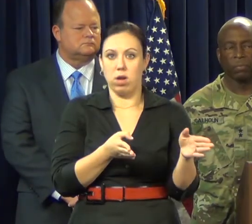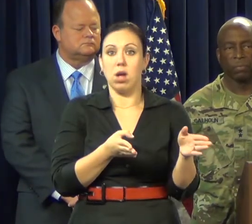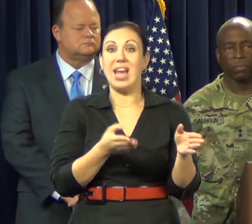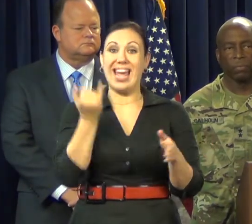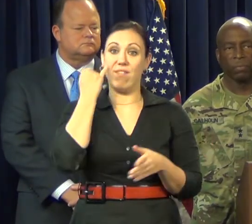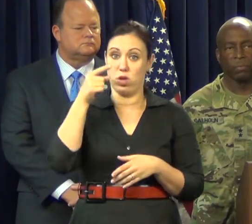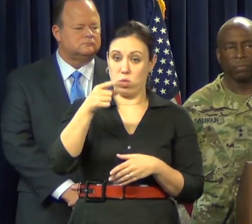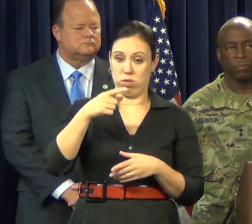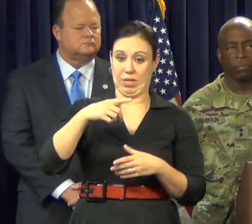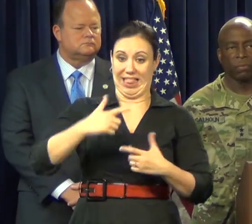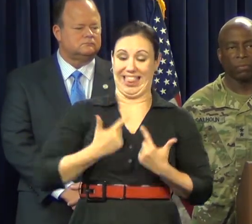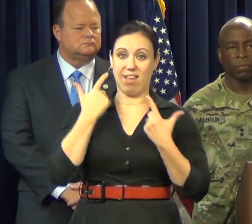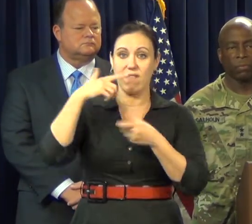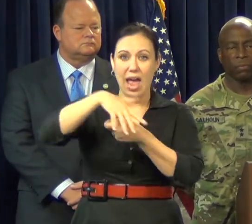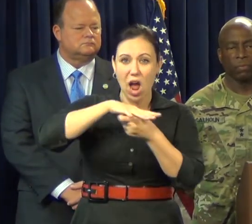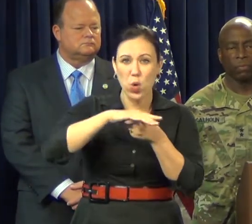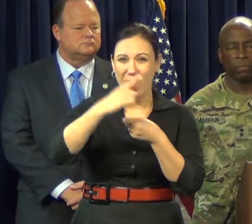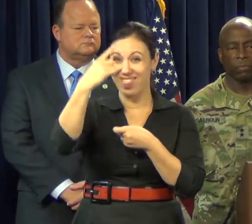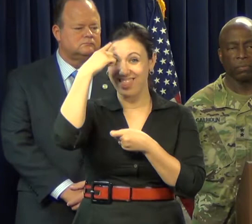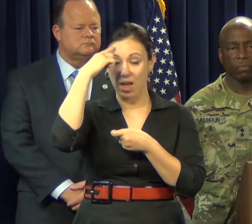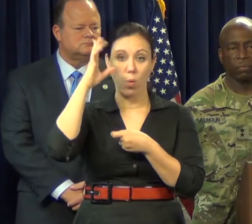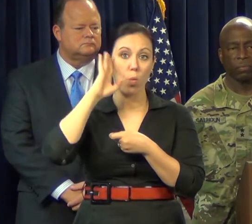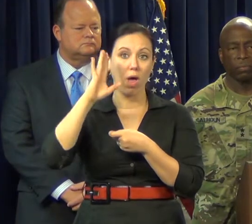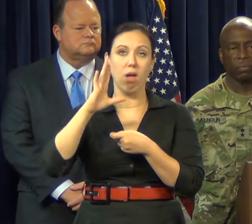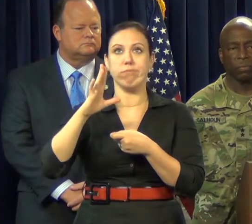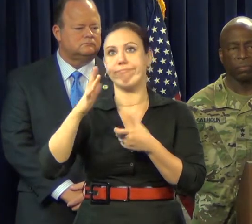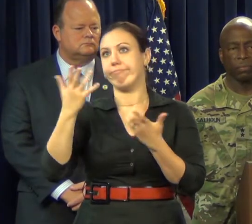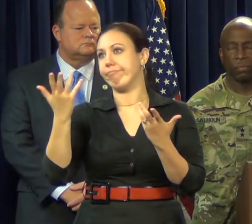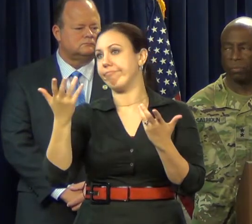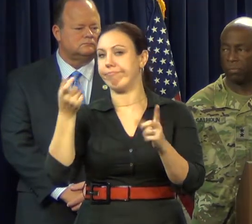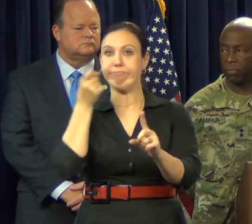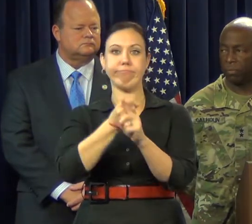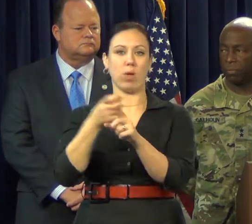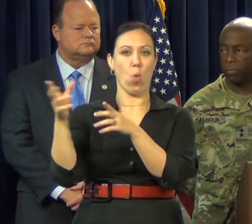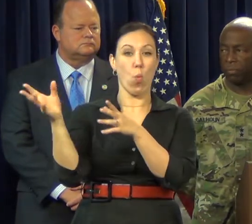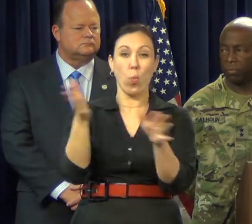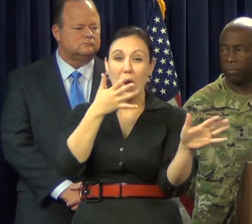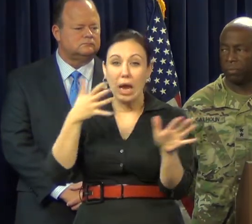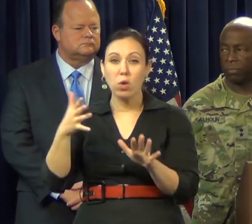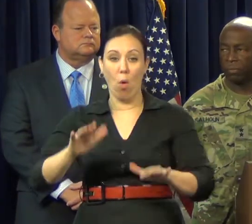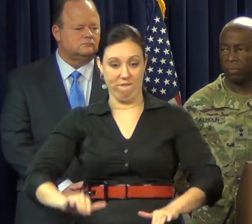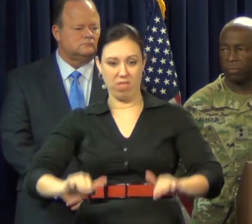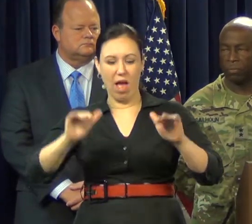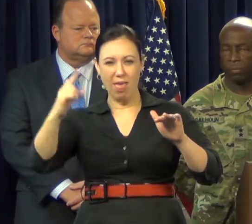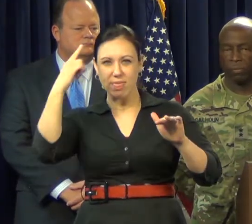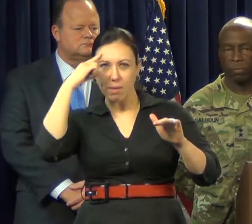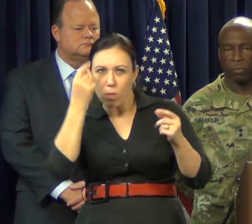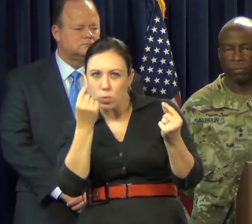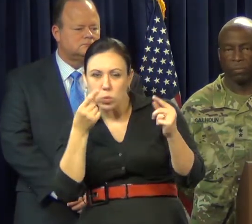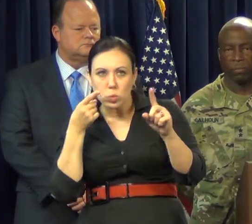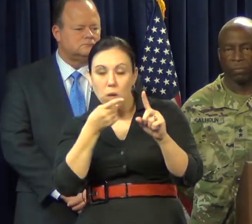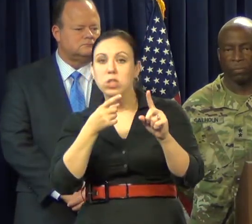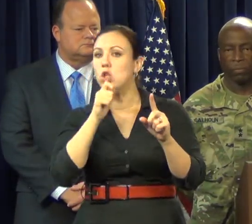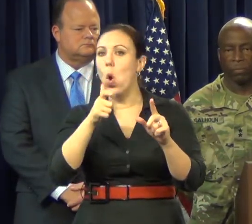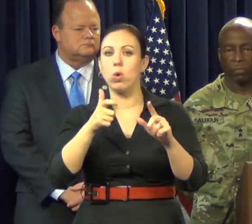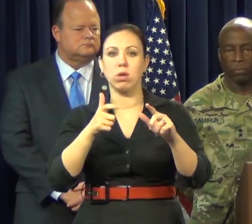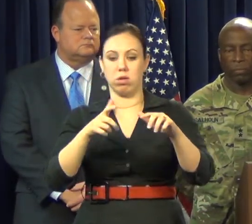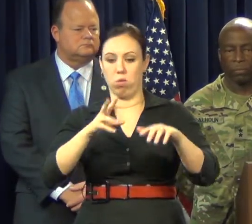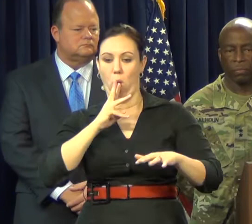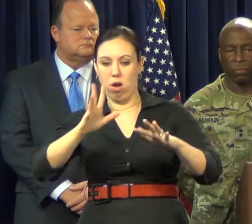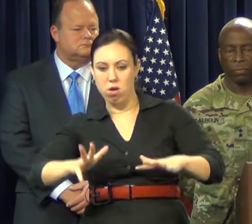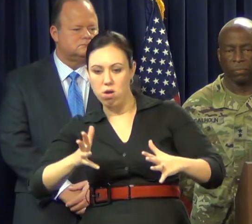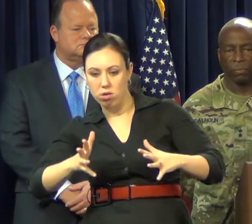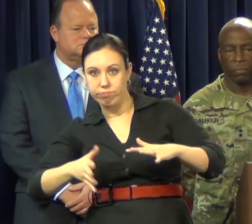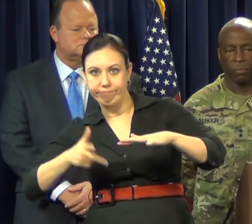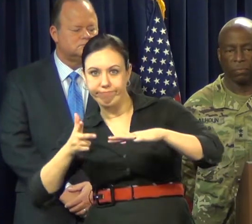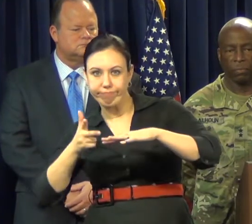you're in an area that you think is going to have any wind or flooding, think about what you're doing. Don't drive into standing water. Don't